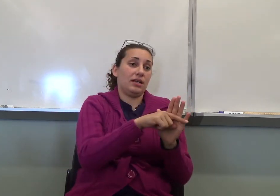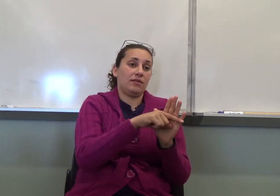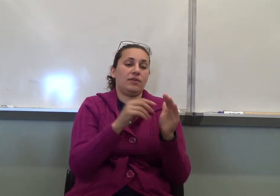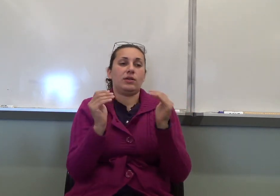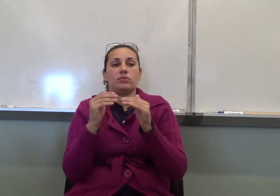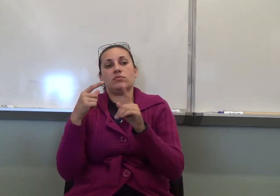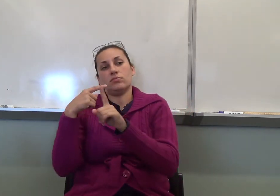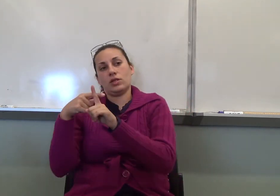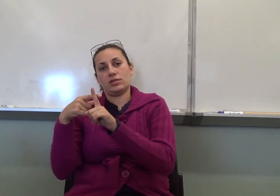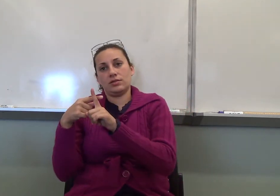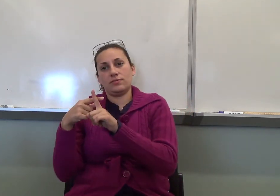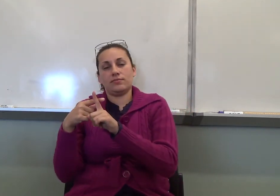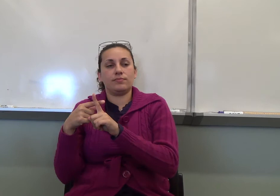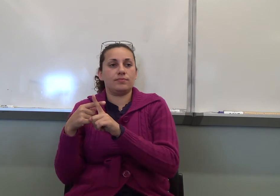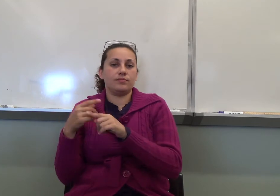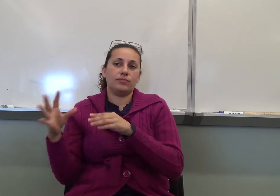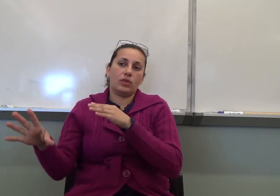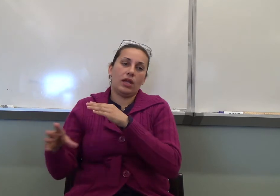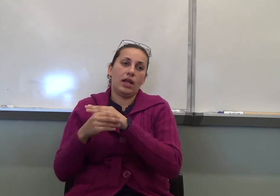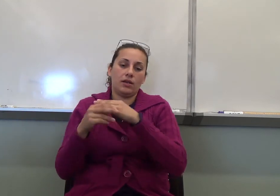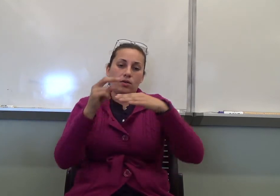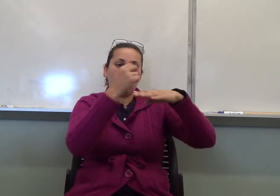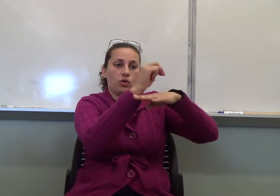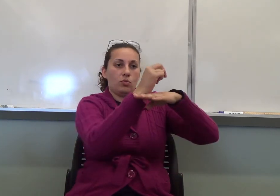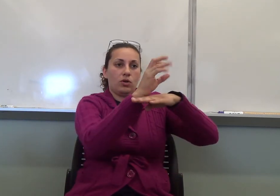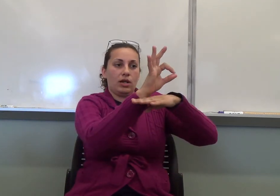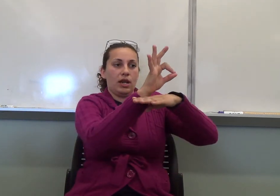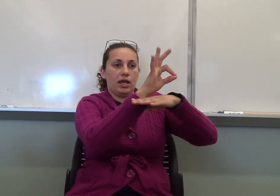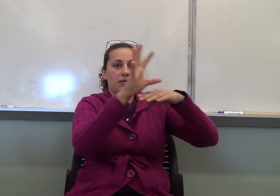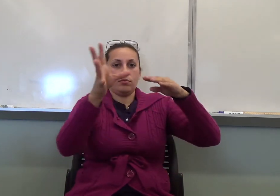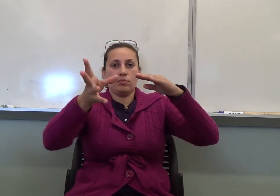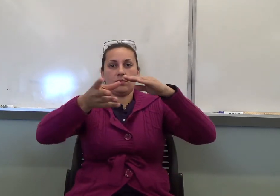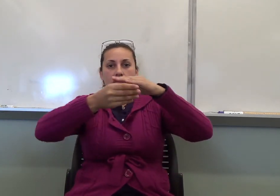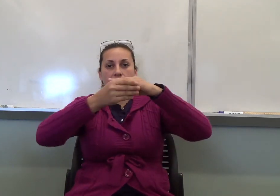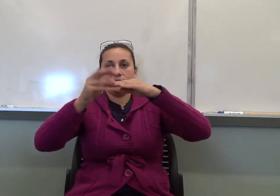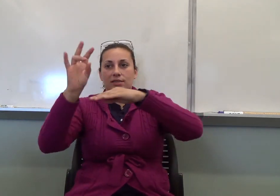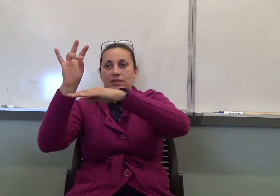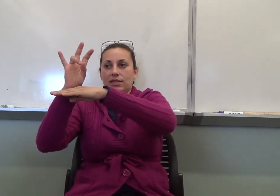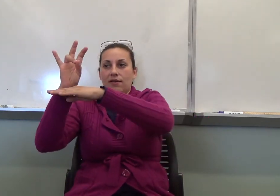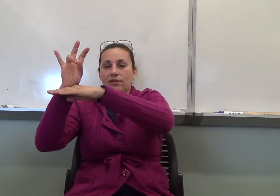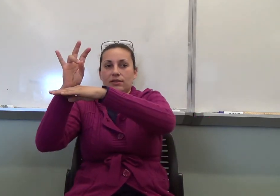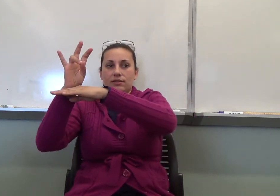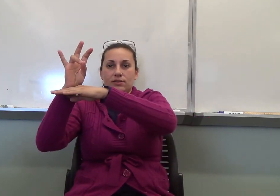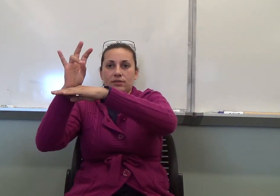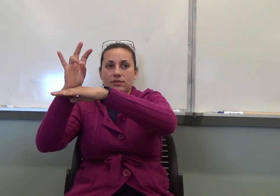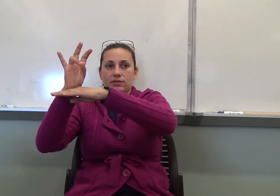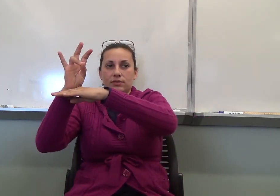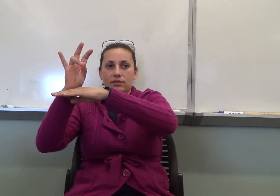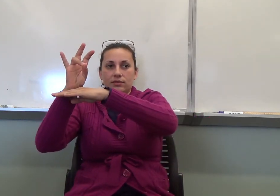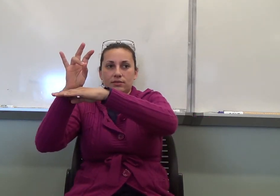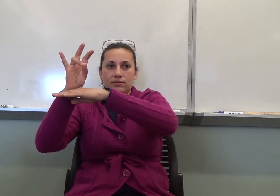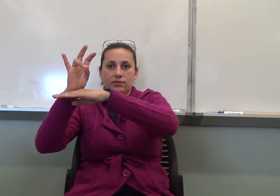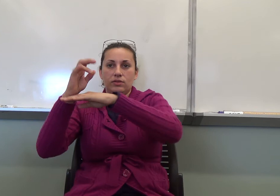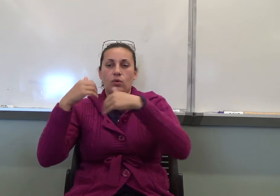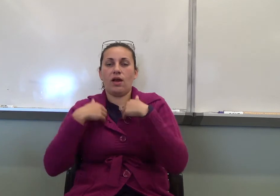And now we simply add the numerators, 9 plus 7, put it over the common denominator, so that gives you